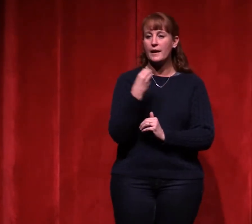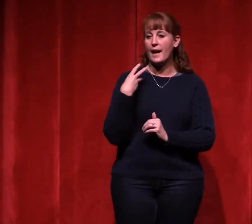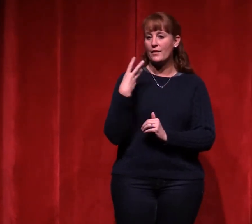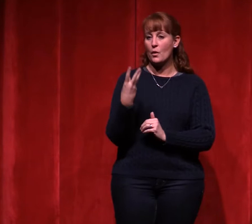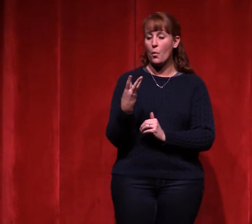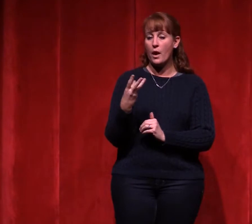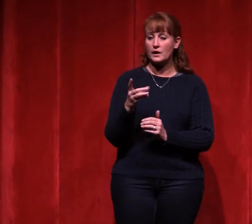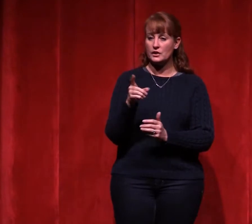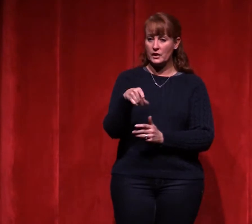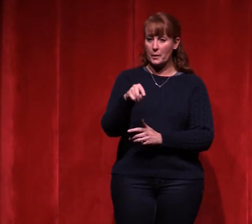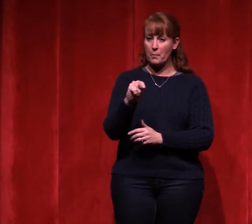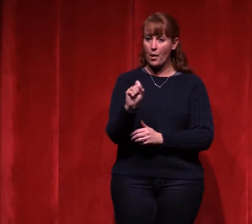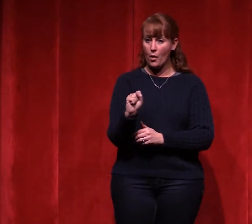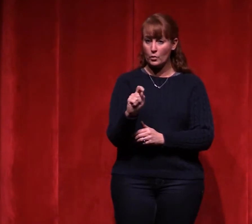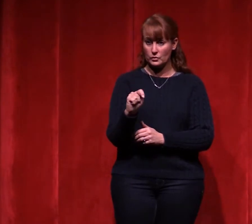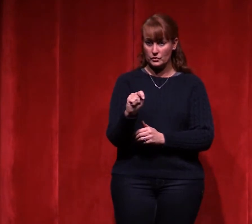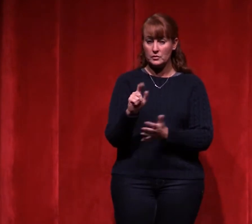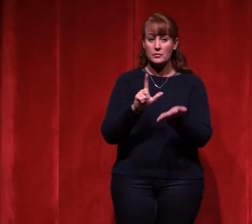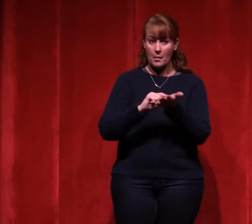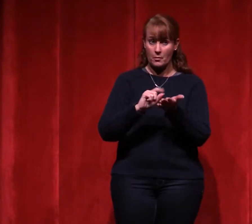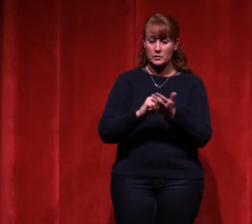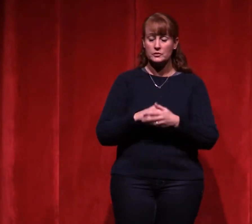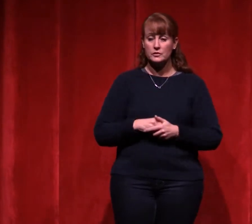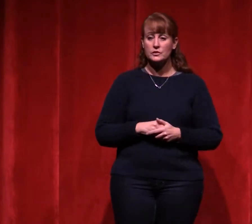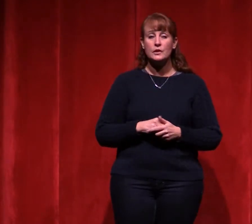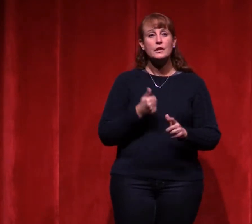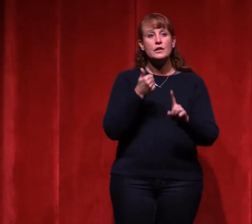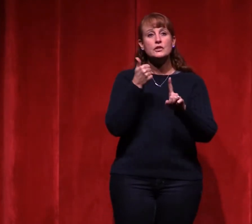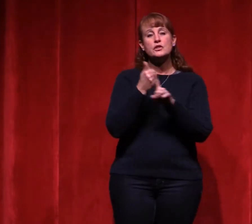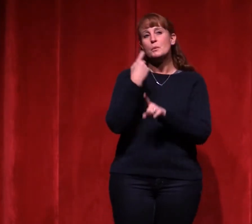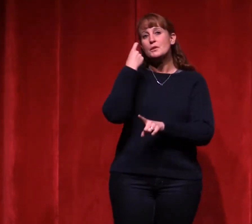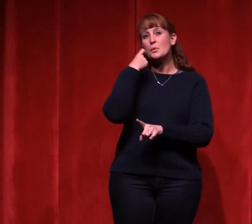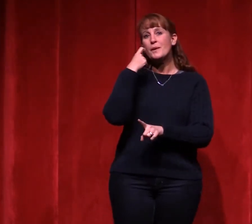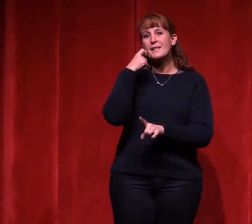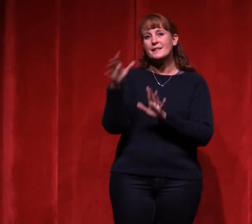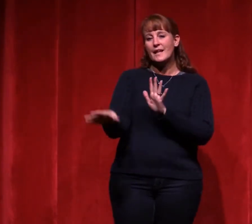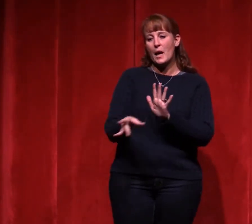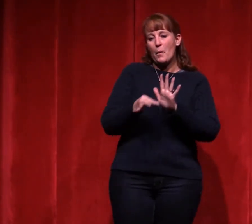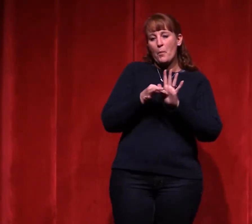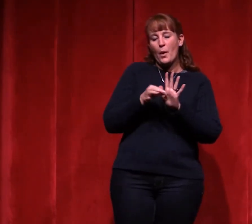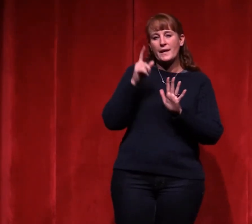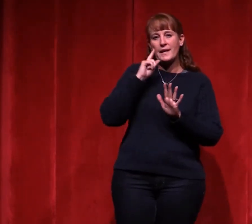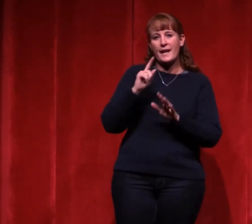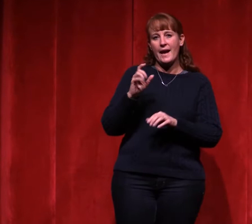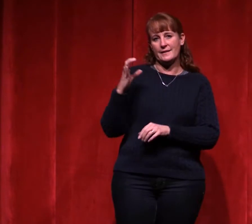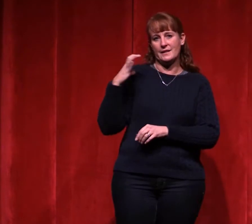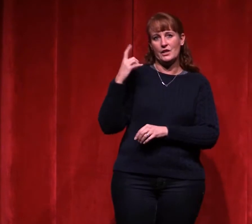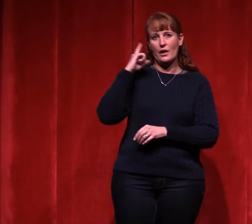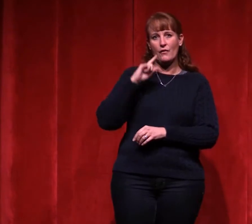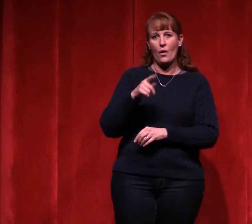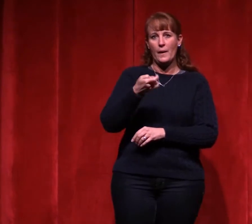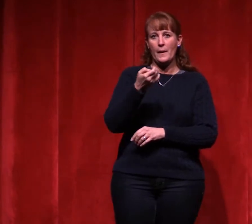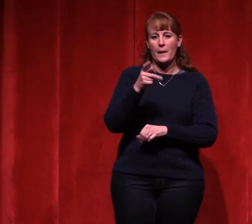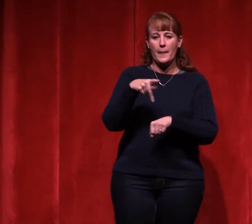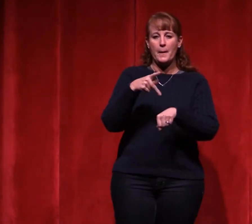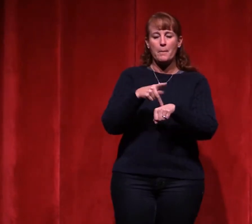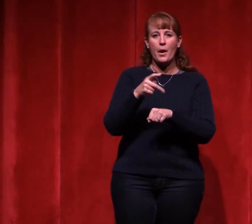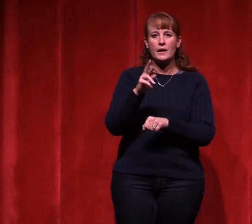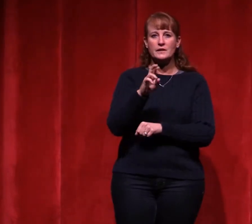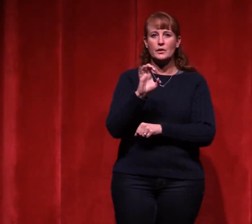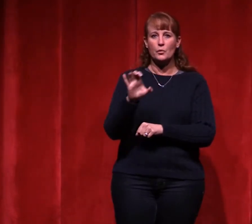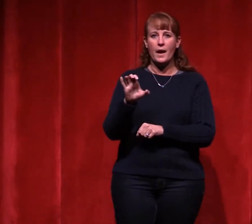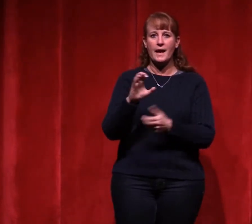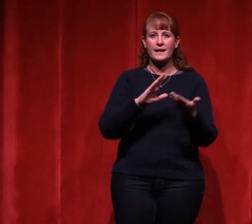Washington Post, among others. She was recently appointed as the chair of the Parks and Rec Committee in the town where she